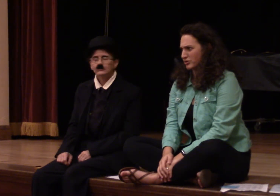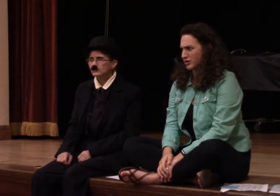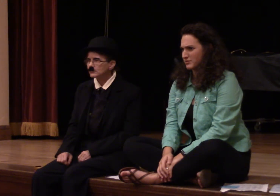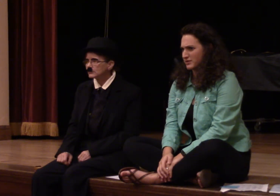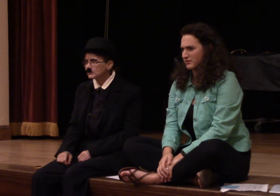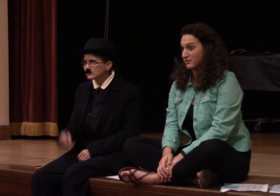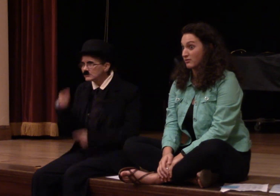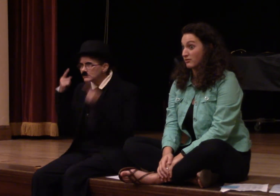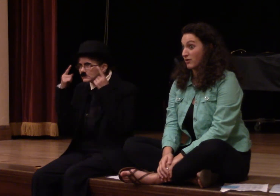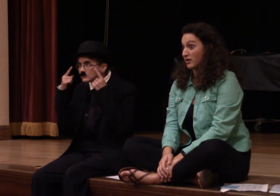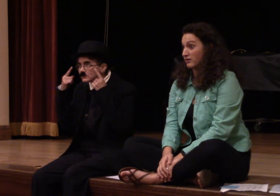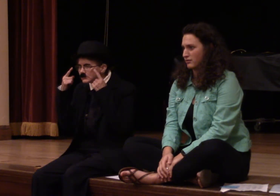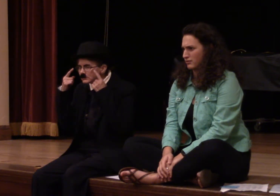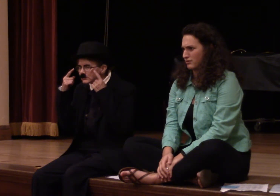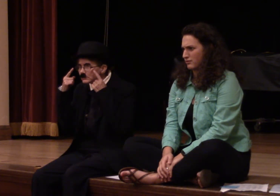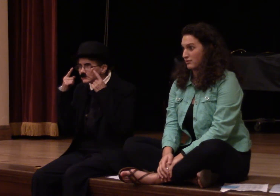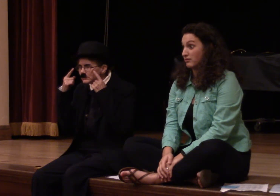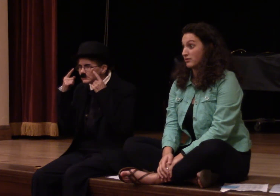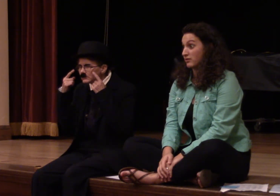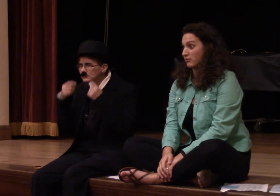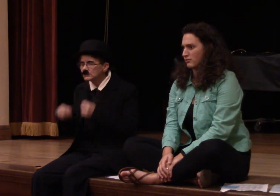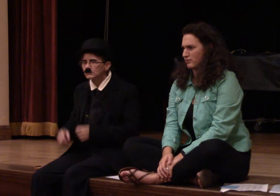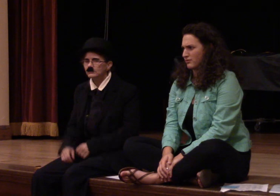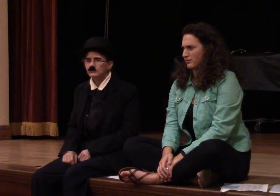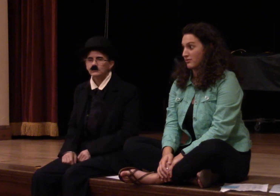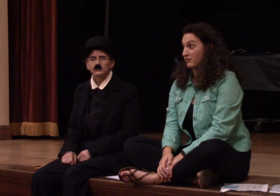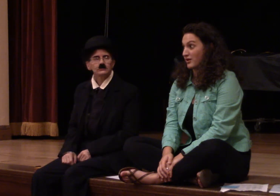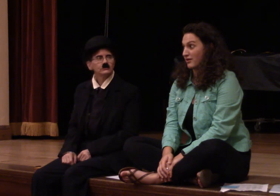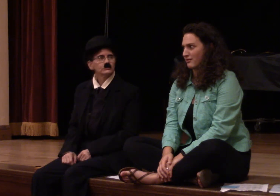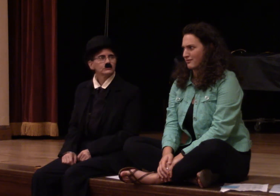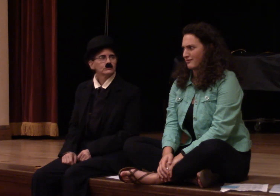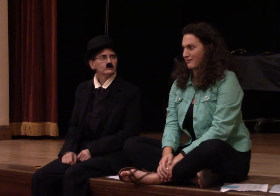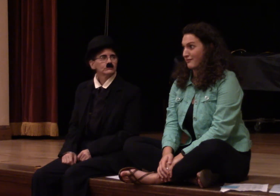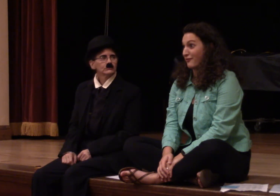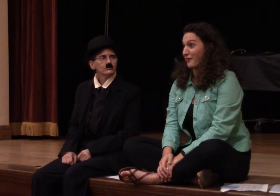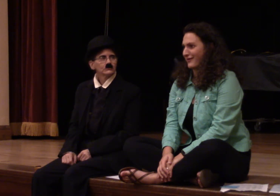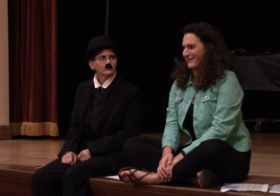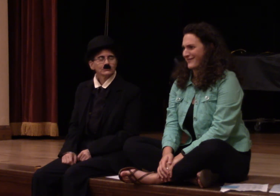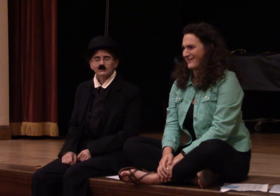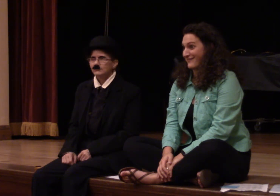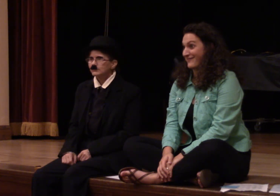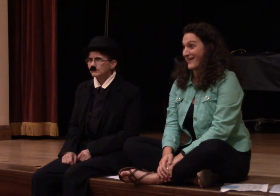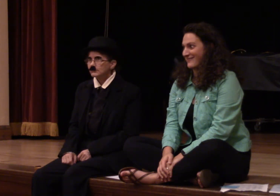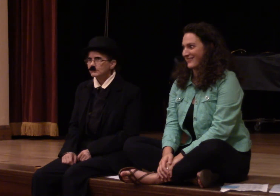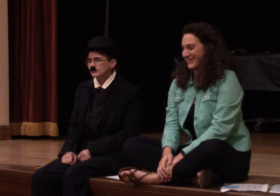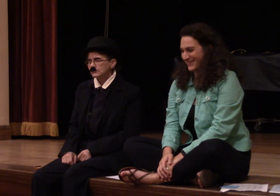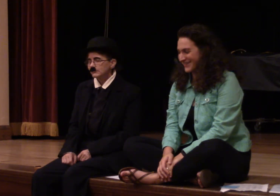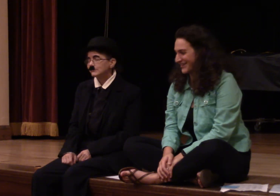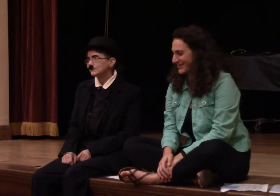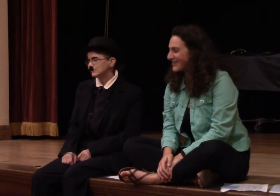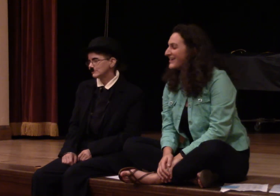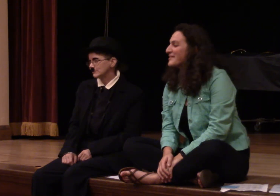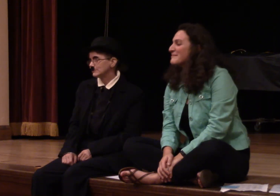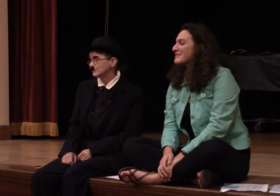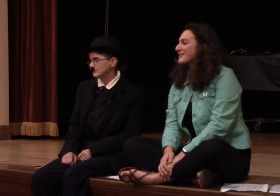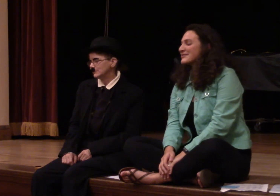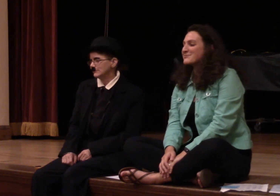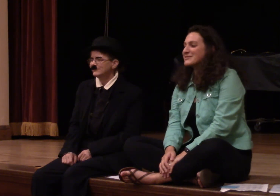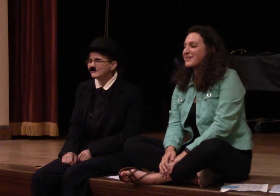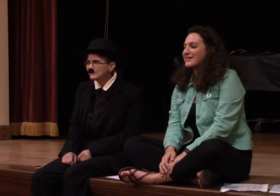push-ups. 1, 2, 3, 4, 5. Good. The reason we do that is